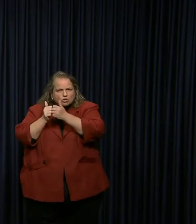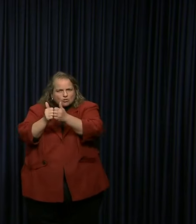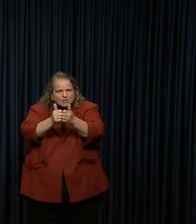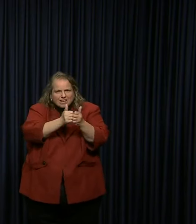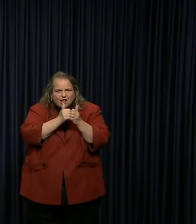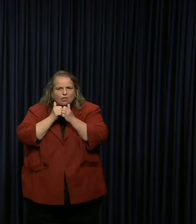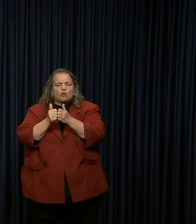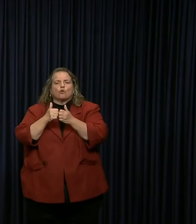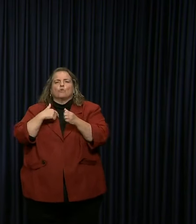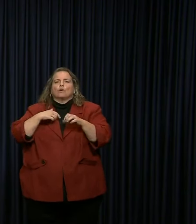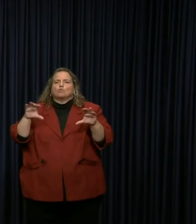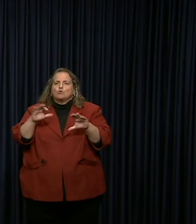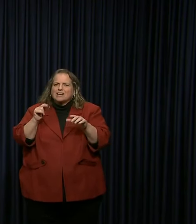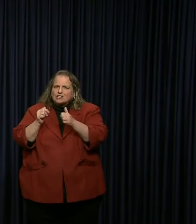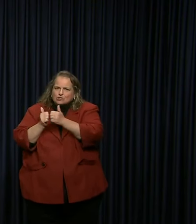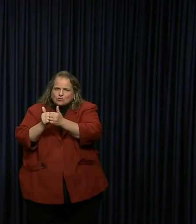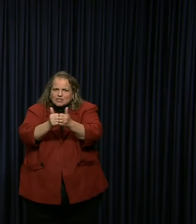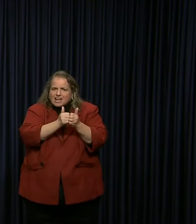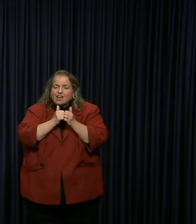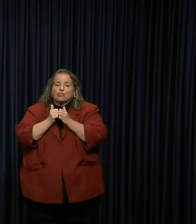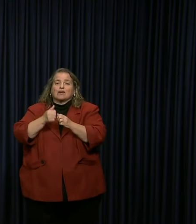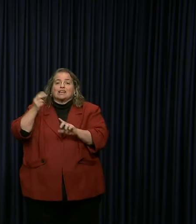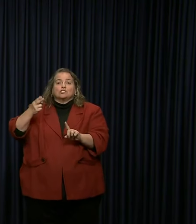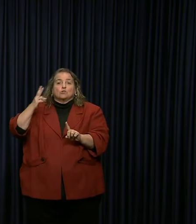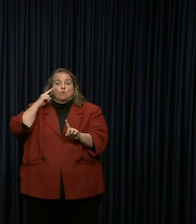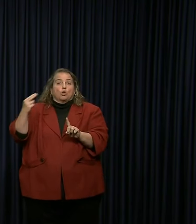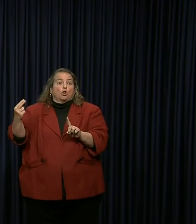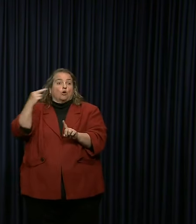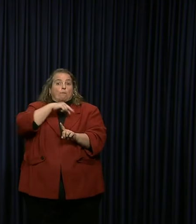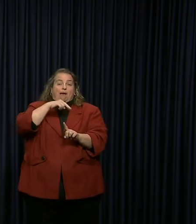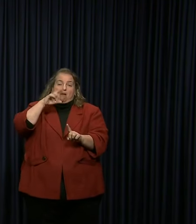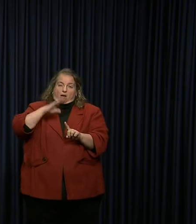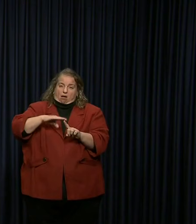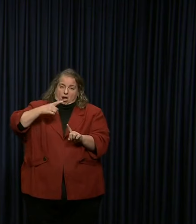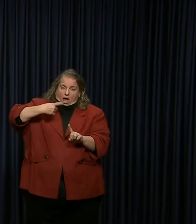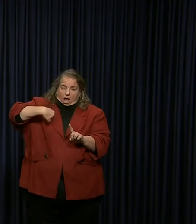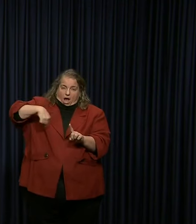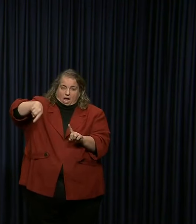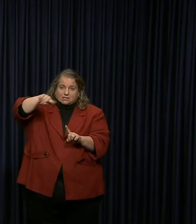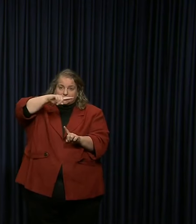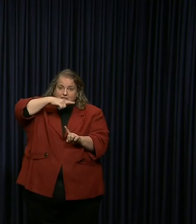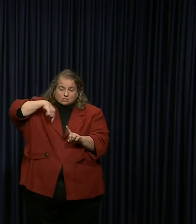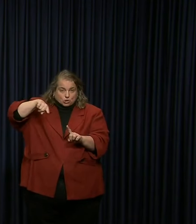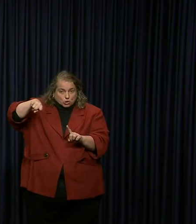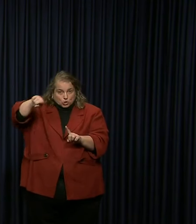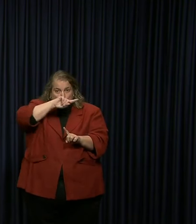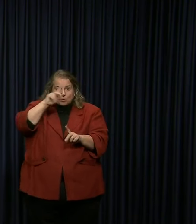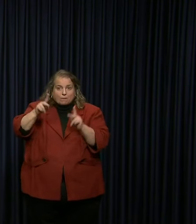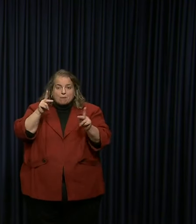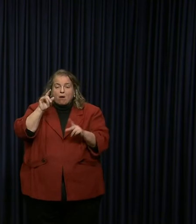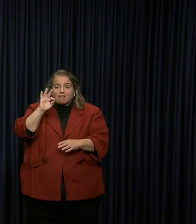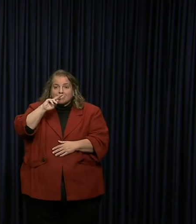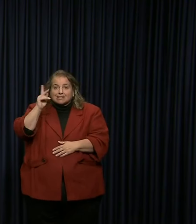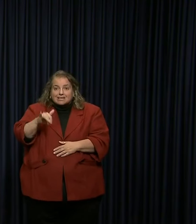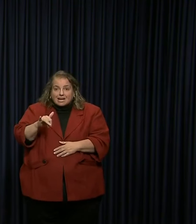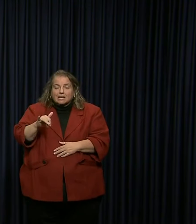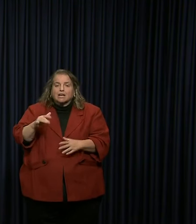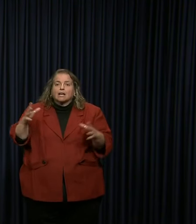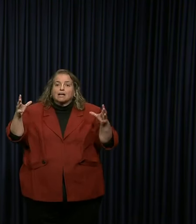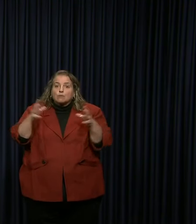doing it together. And the way that history will look back on us is that you, the people of Kentucky, came